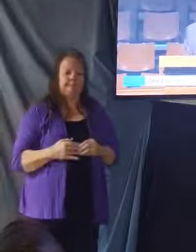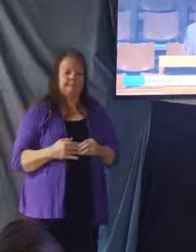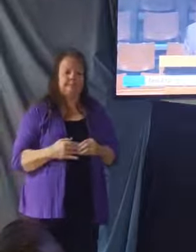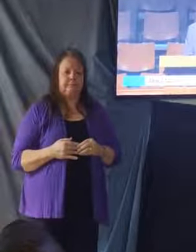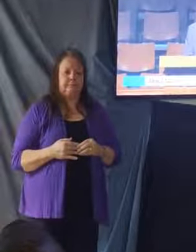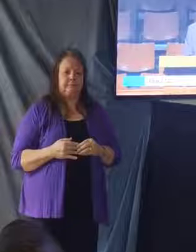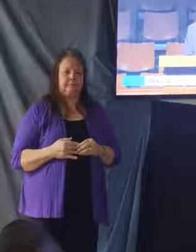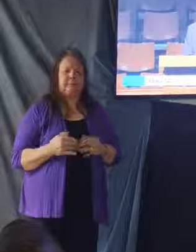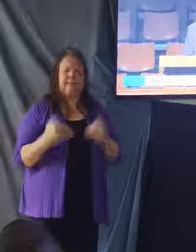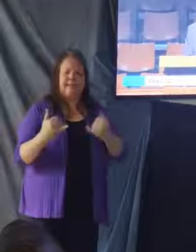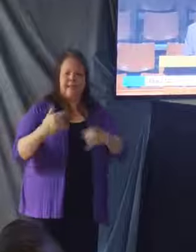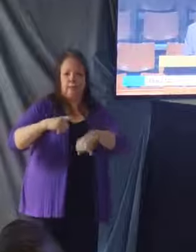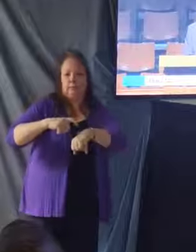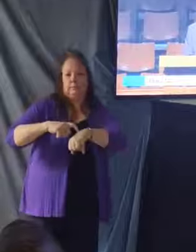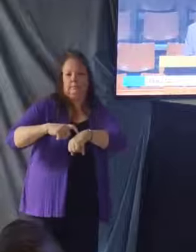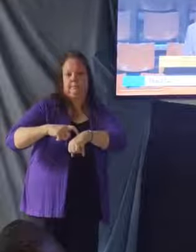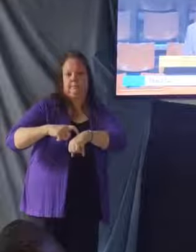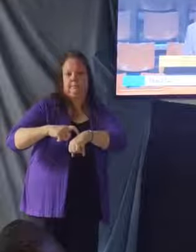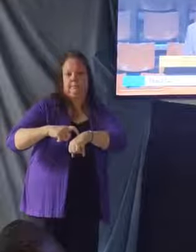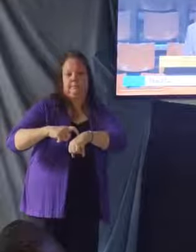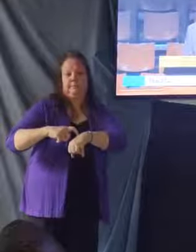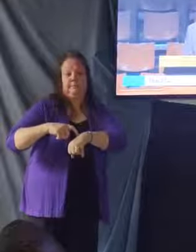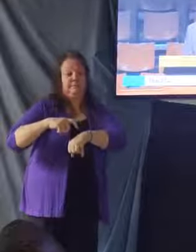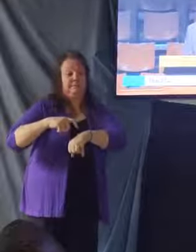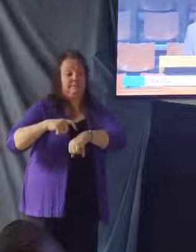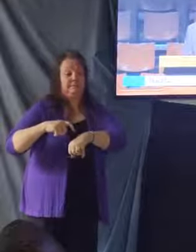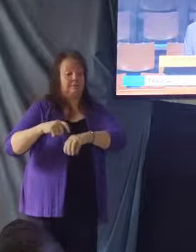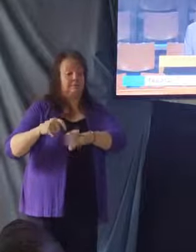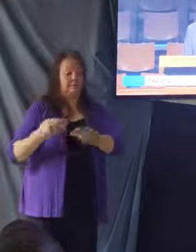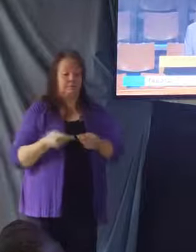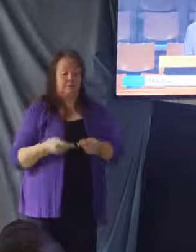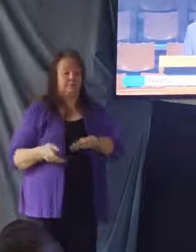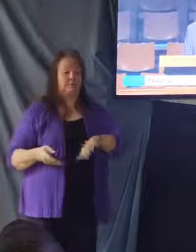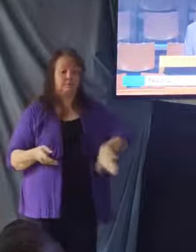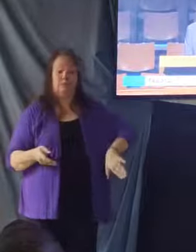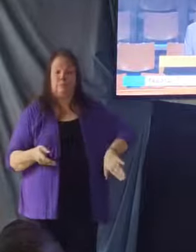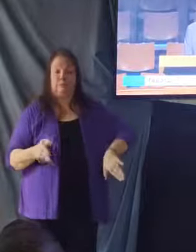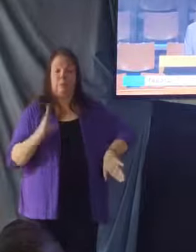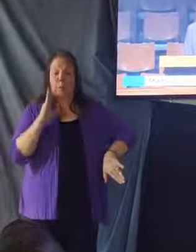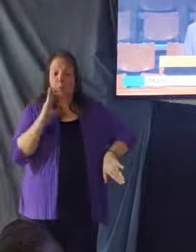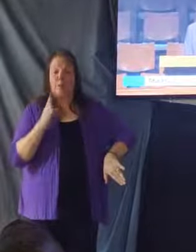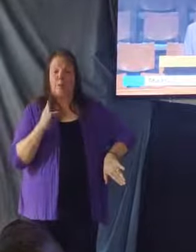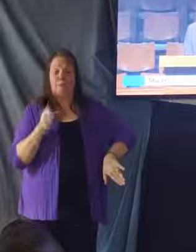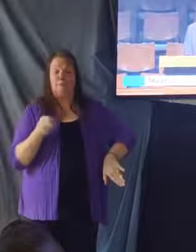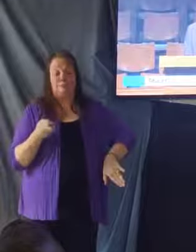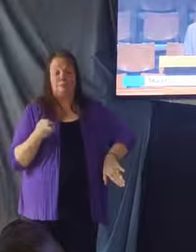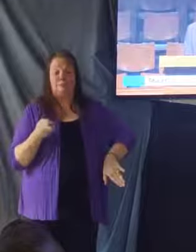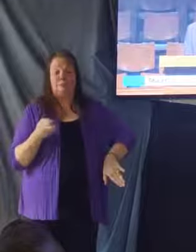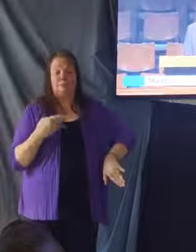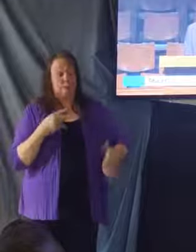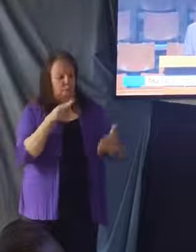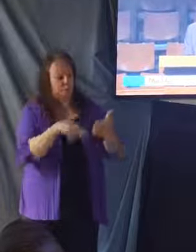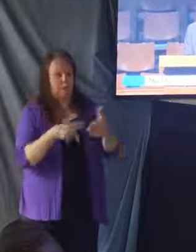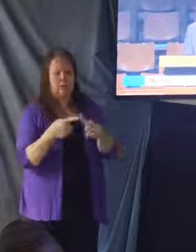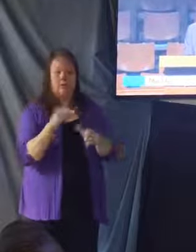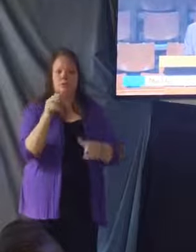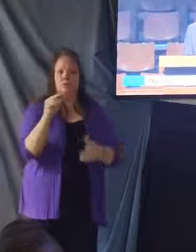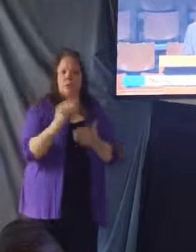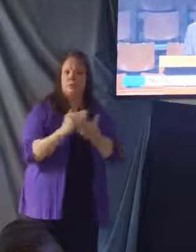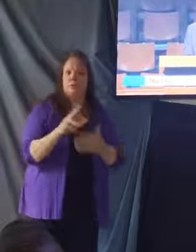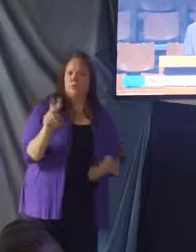It's the now age. It will pass. It will soon be gone. We read in 1 John